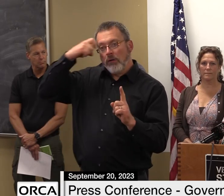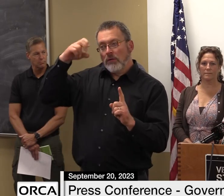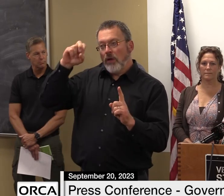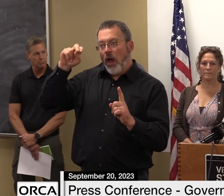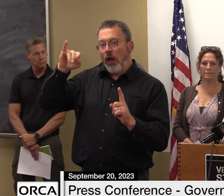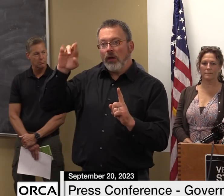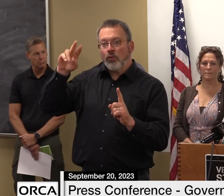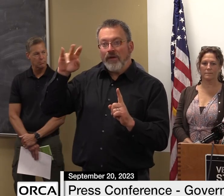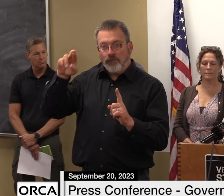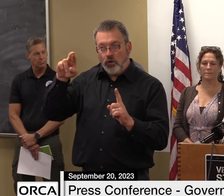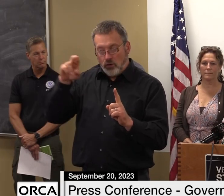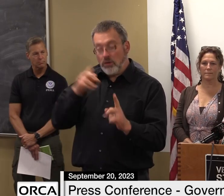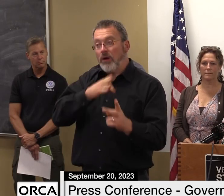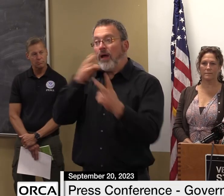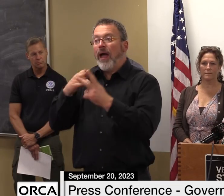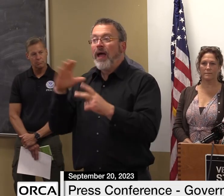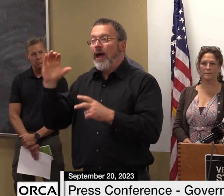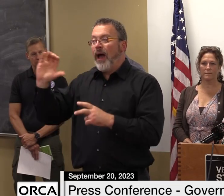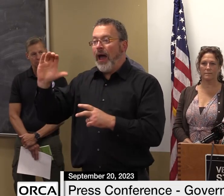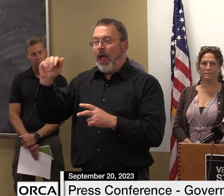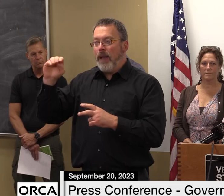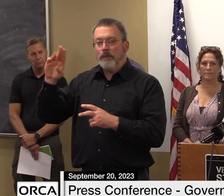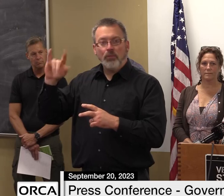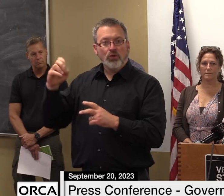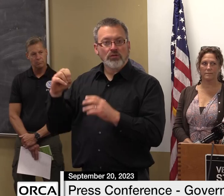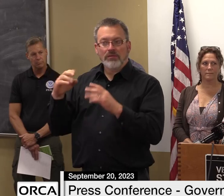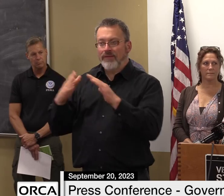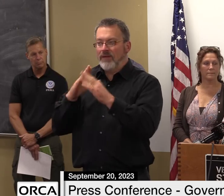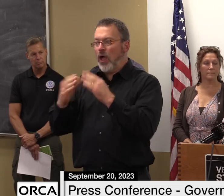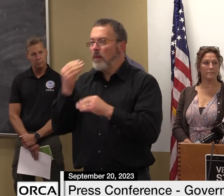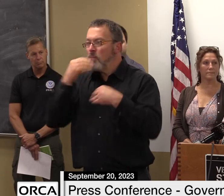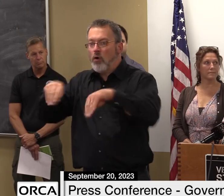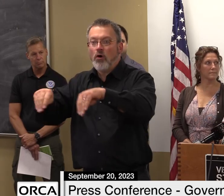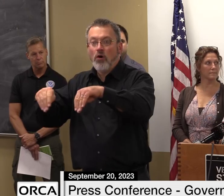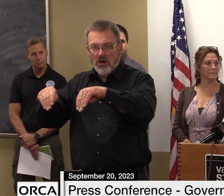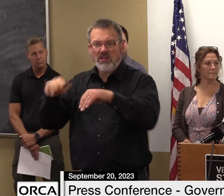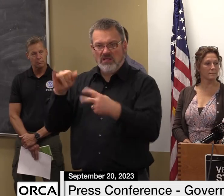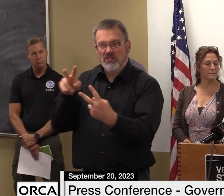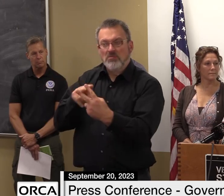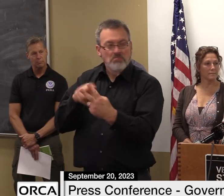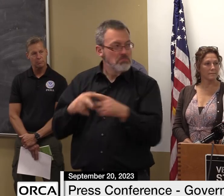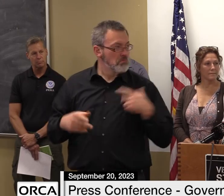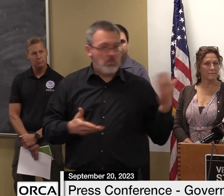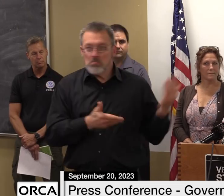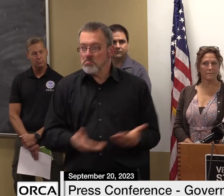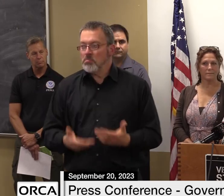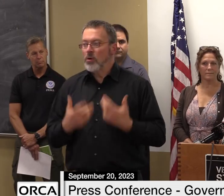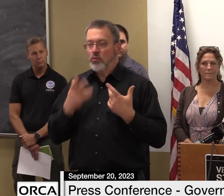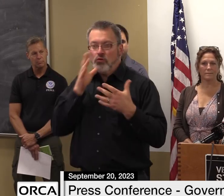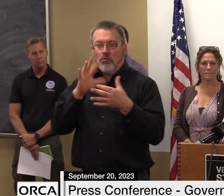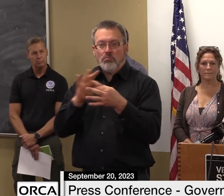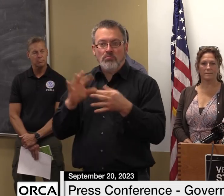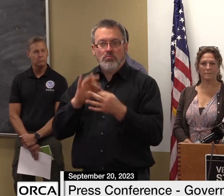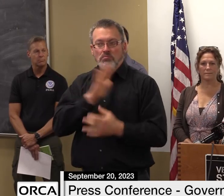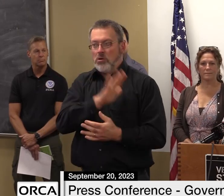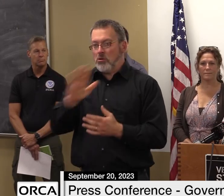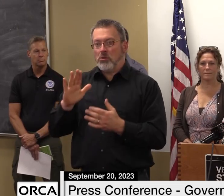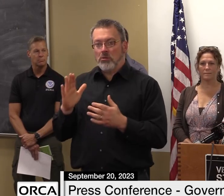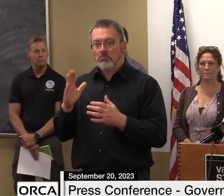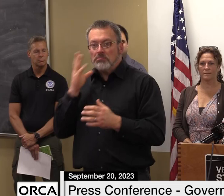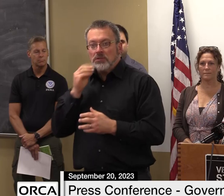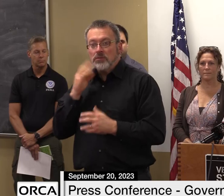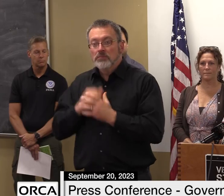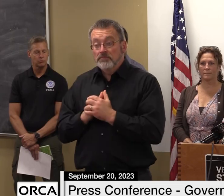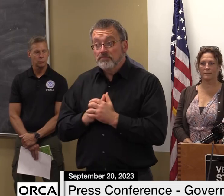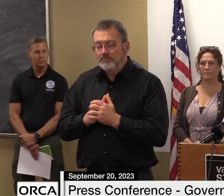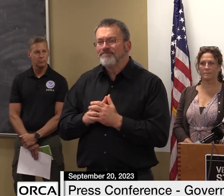Cambridge Village Market about their experiences and recovery efforts. As a reminder about the BGAP program, shortly after